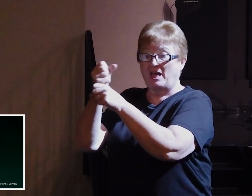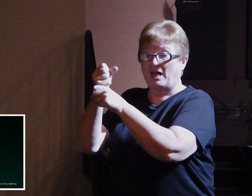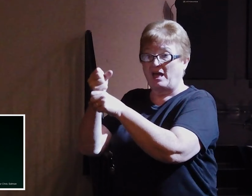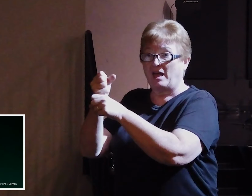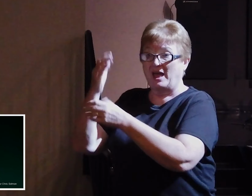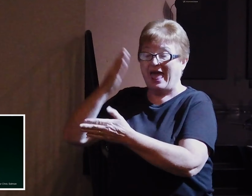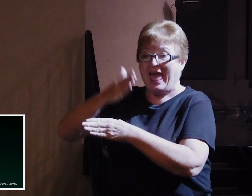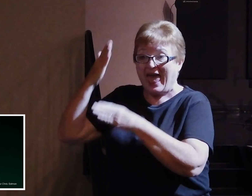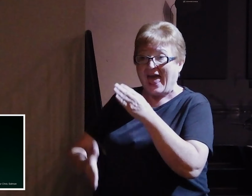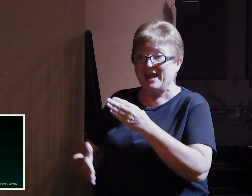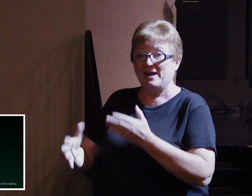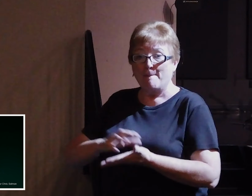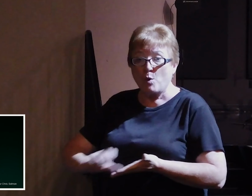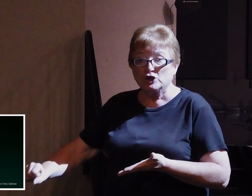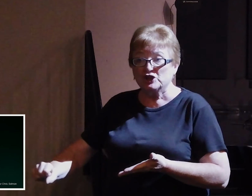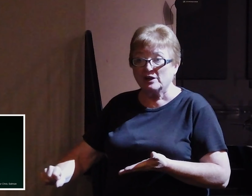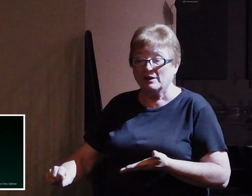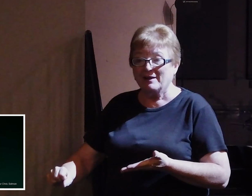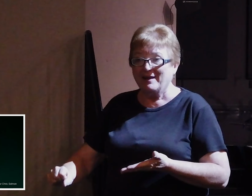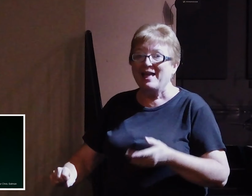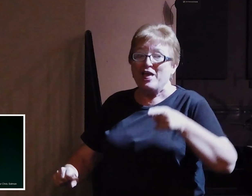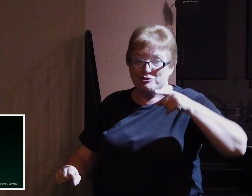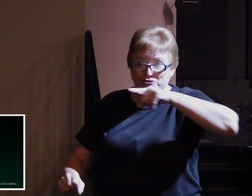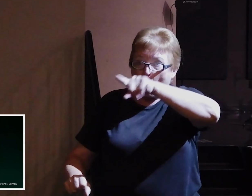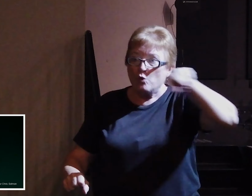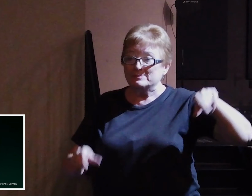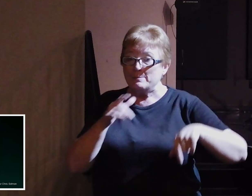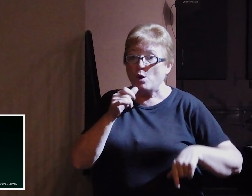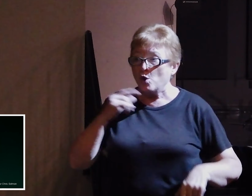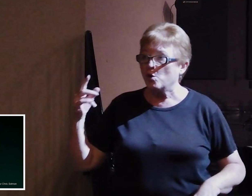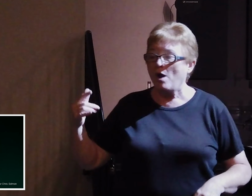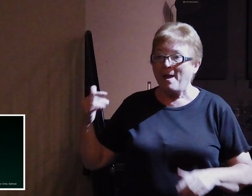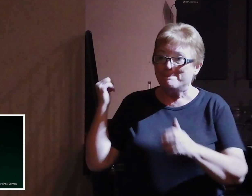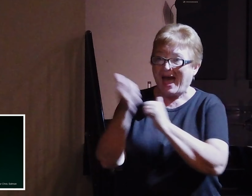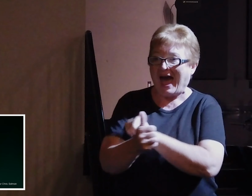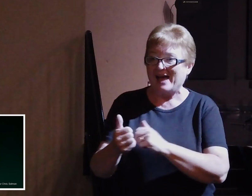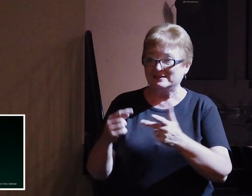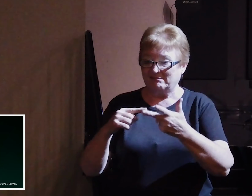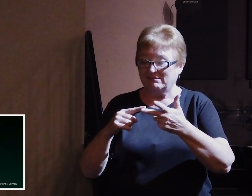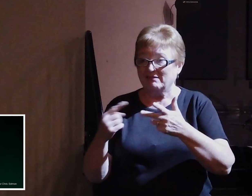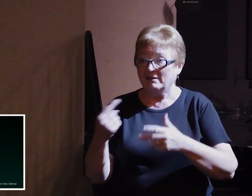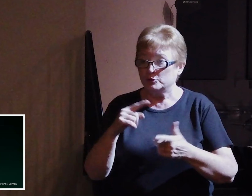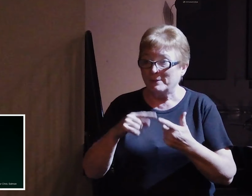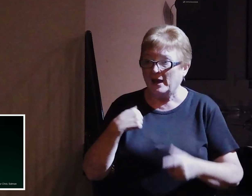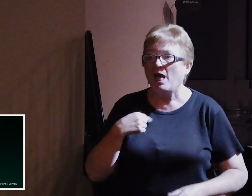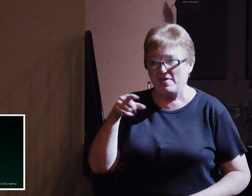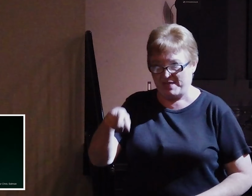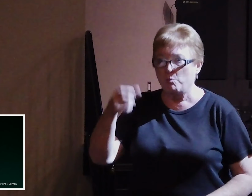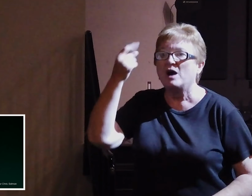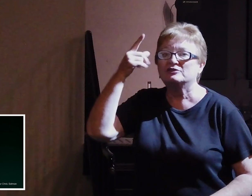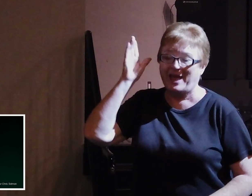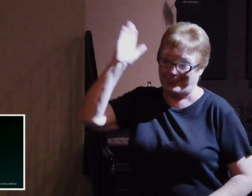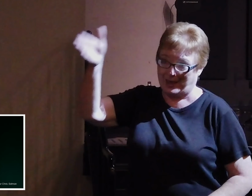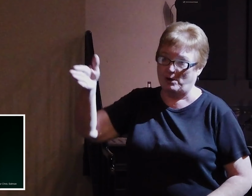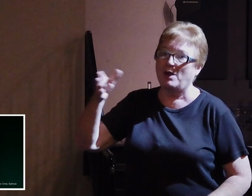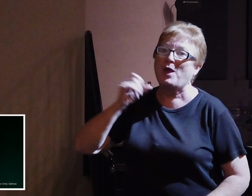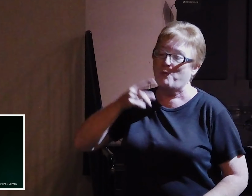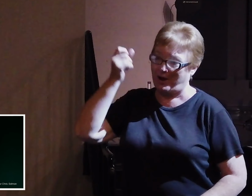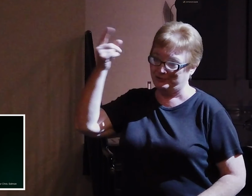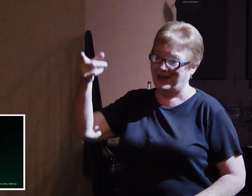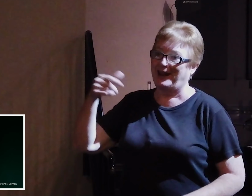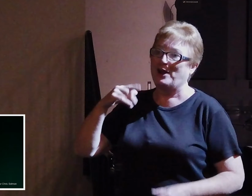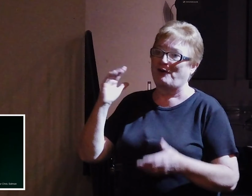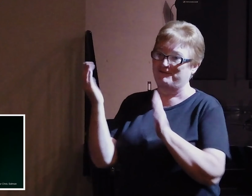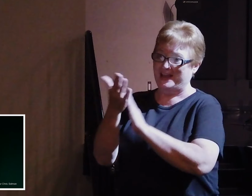end, they will. And that will bring glory to God. Fourth, generally speaking, doing good will earn you favor and will